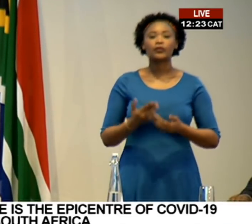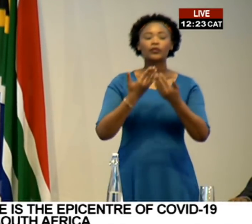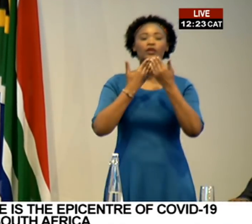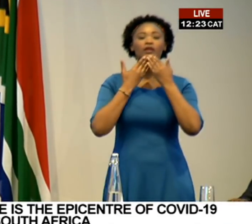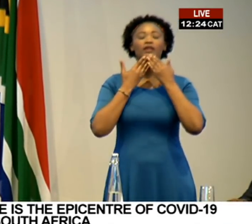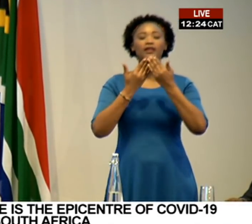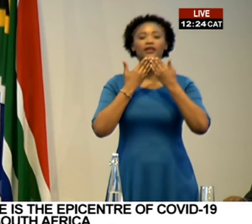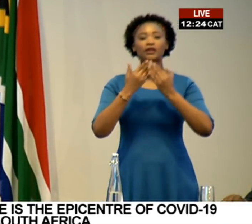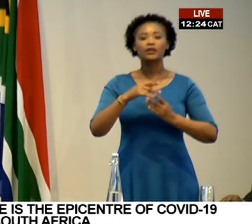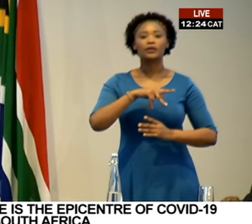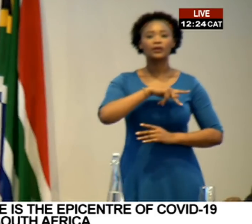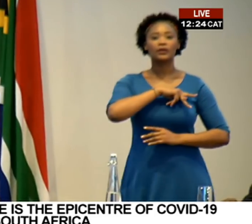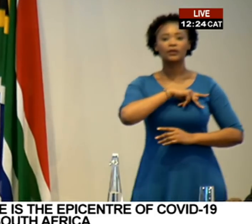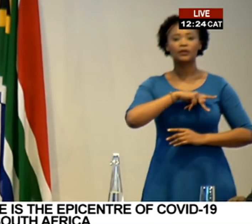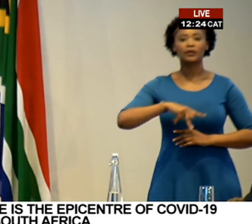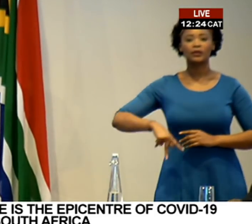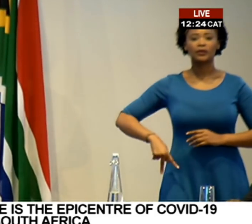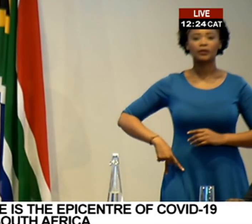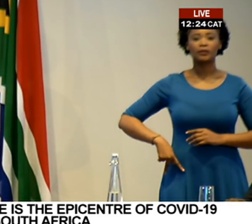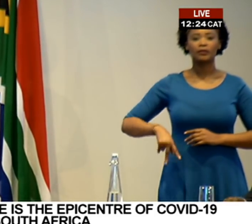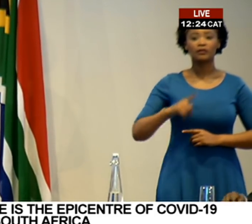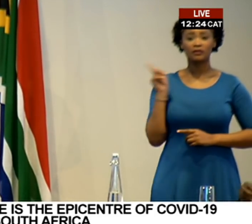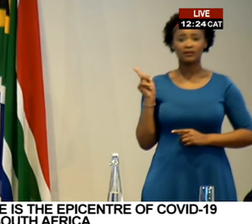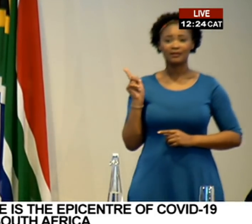Thank you, Premier Alan Winde.